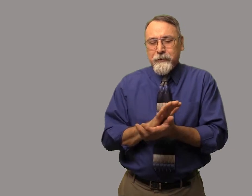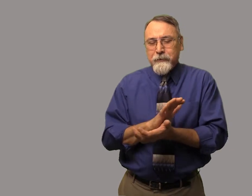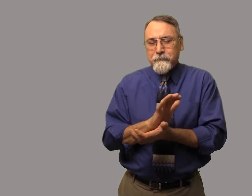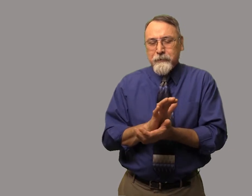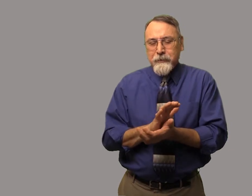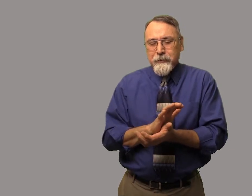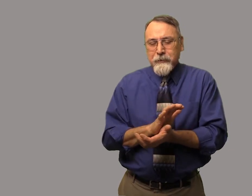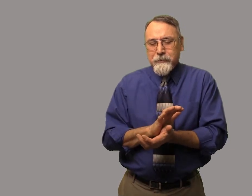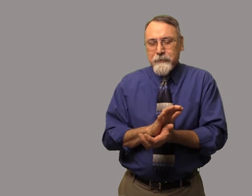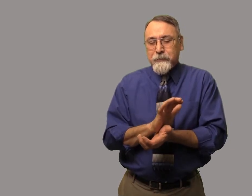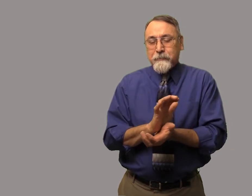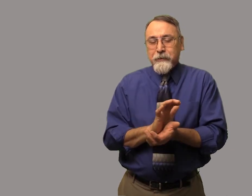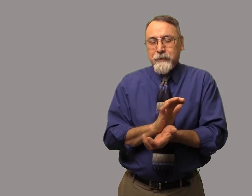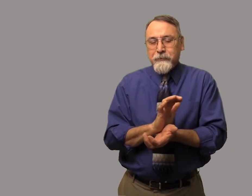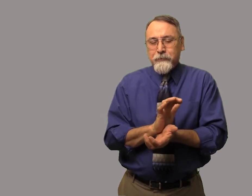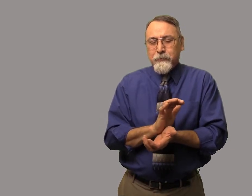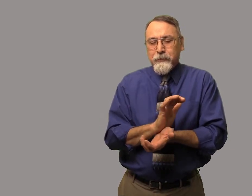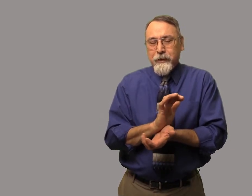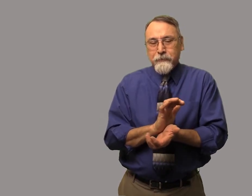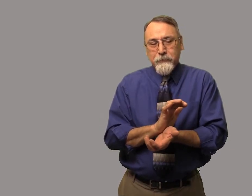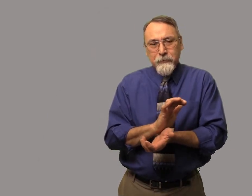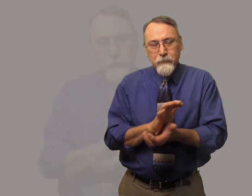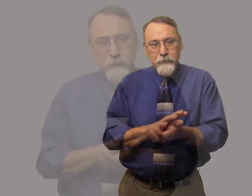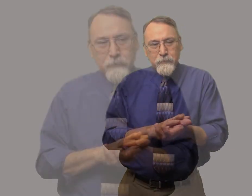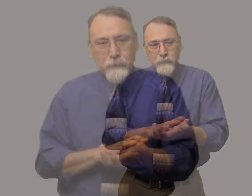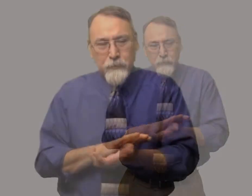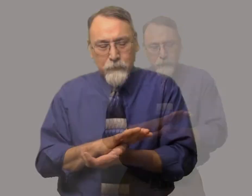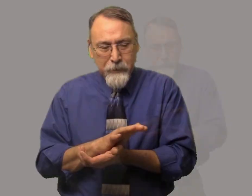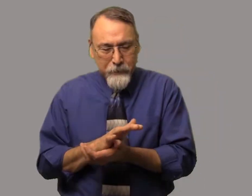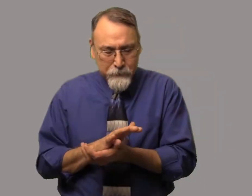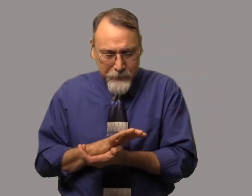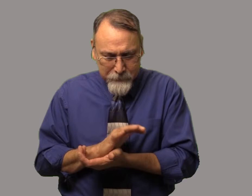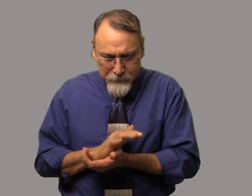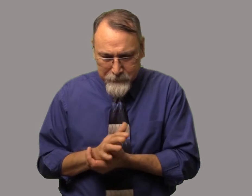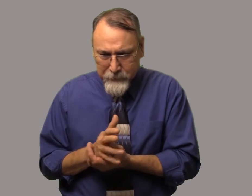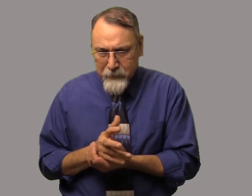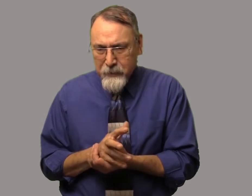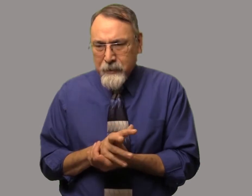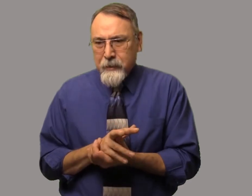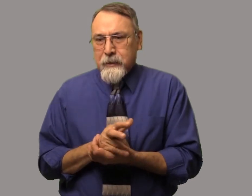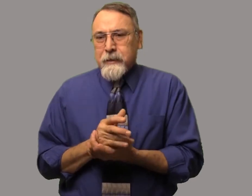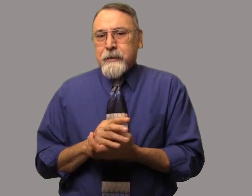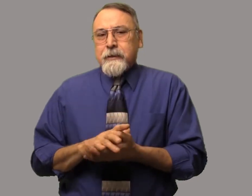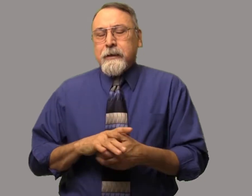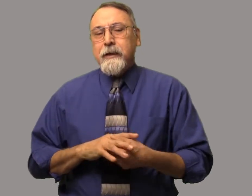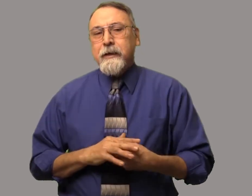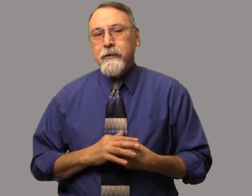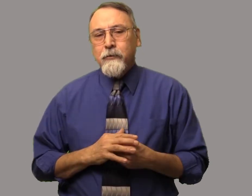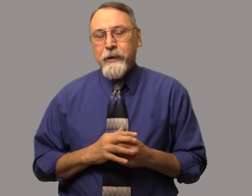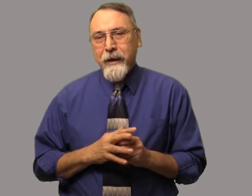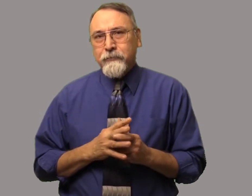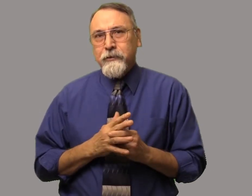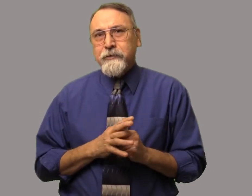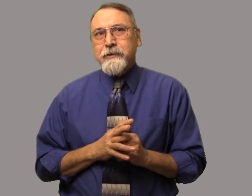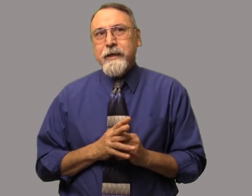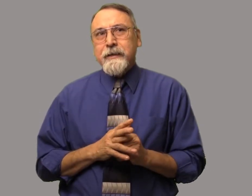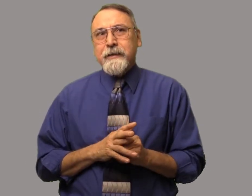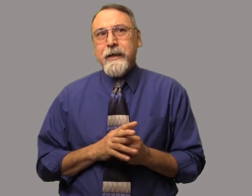the September 11th, 2001 when we had a tragedy. We have to understand that